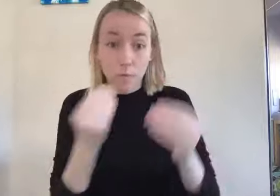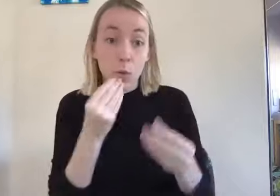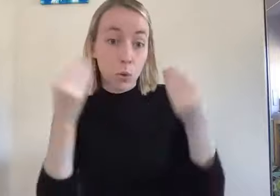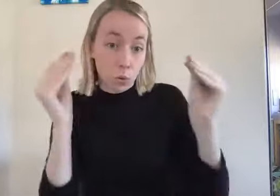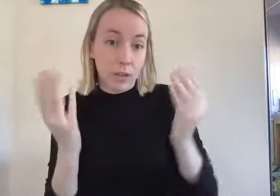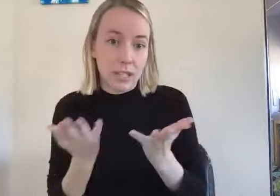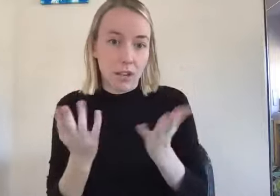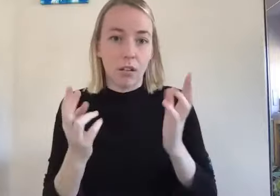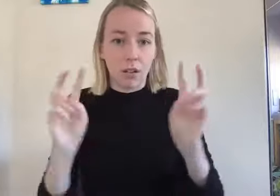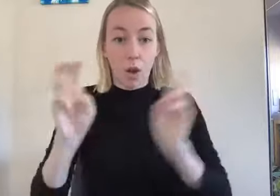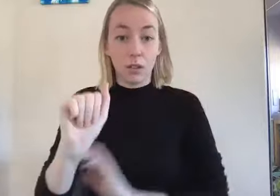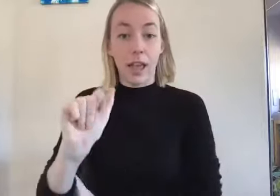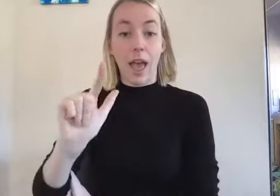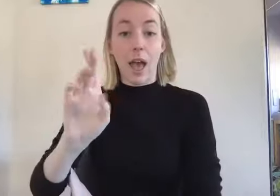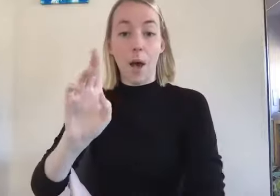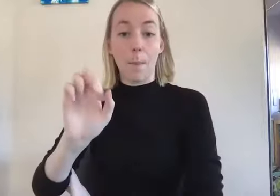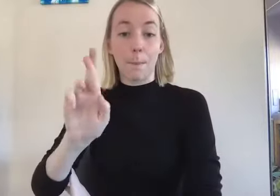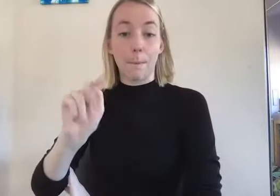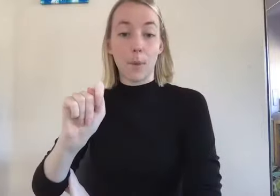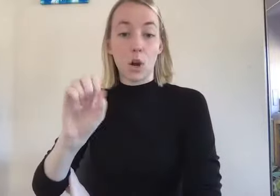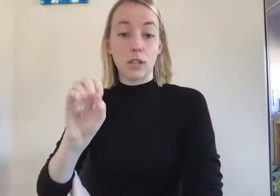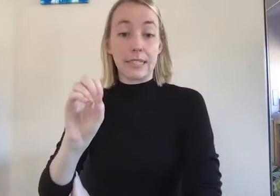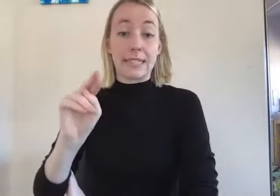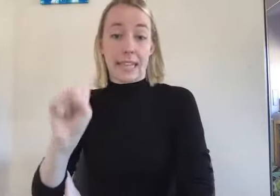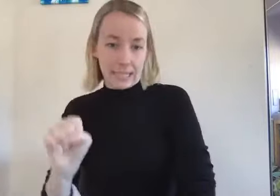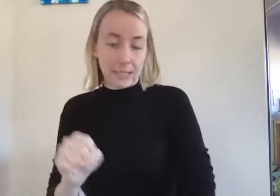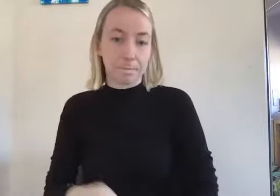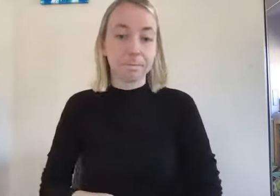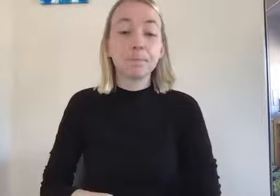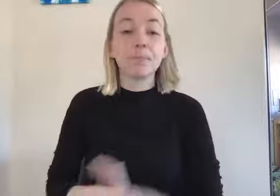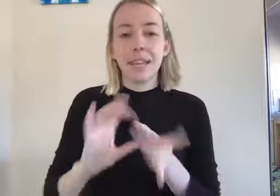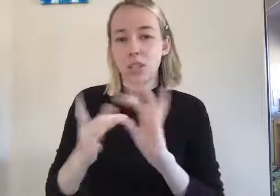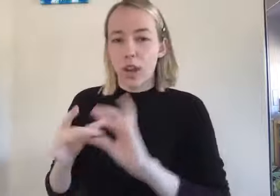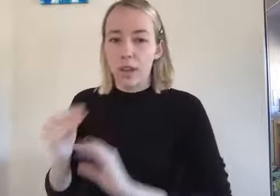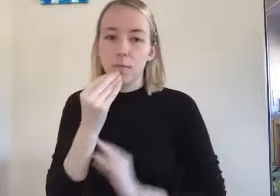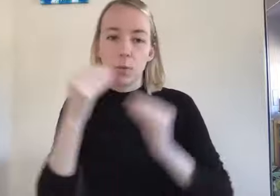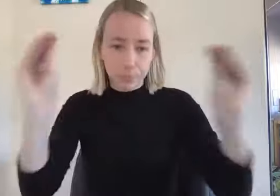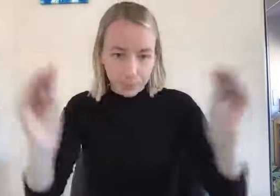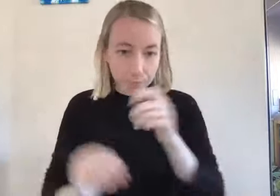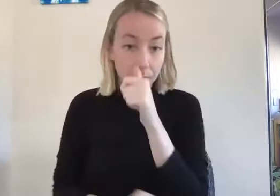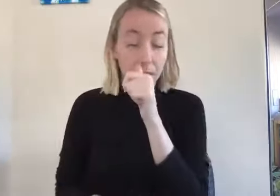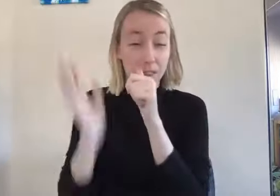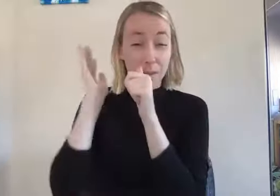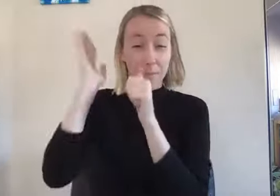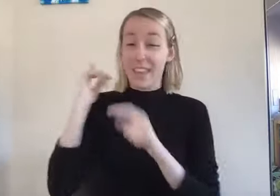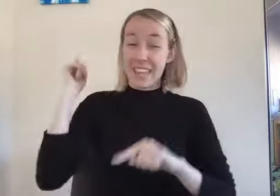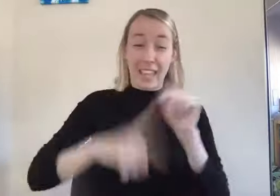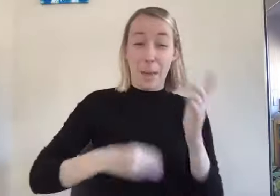grocery stores in New Mexico called Albertsons, and they're a big chain. And back in the day, you couldn't buy